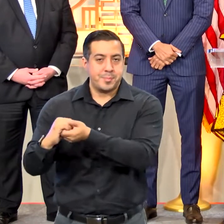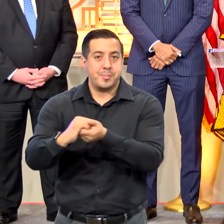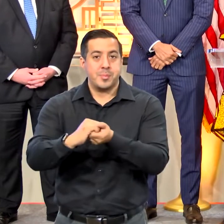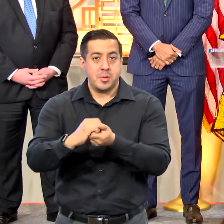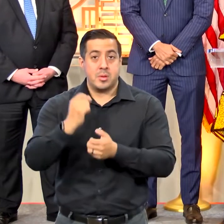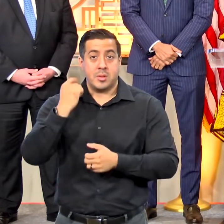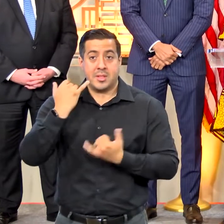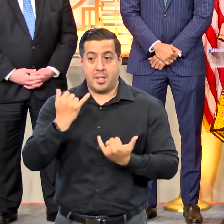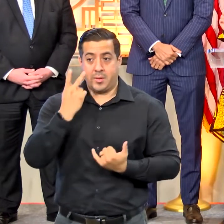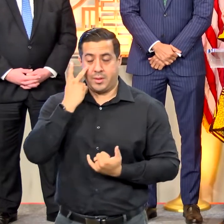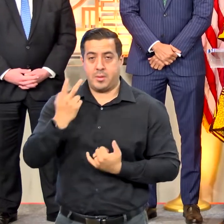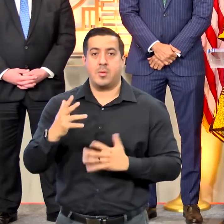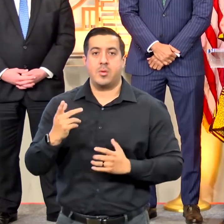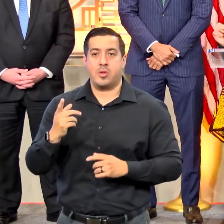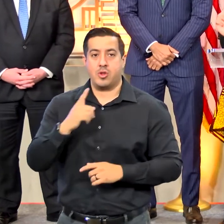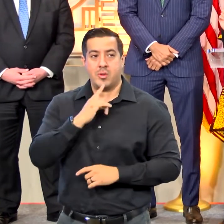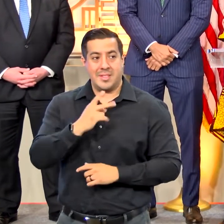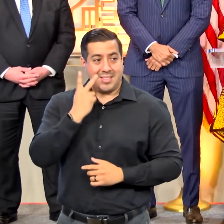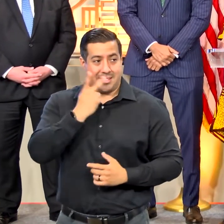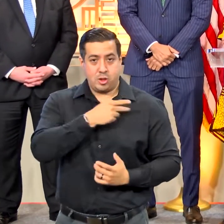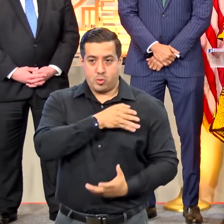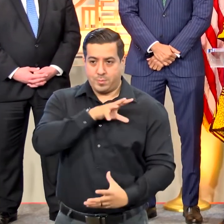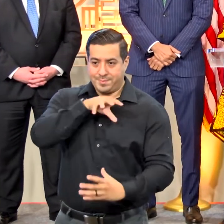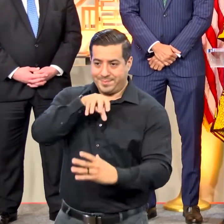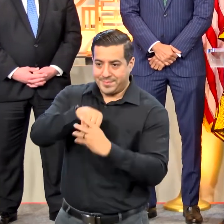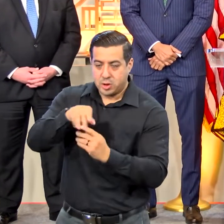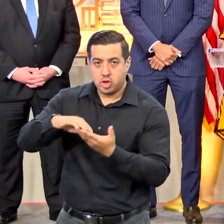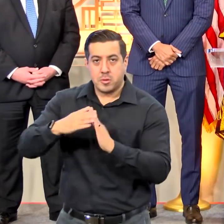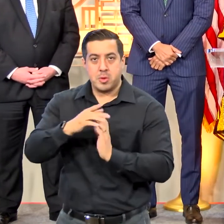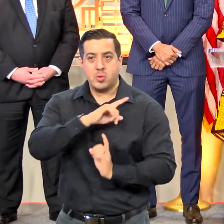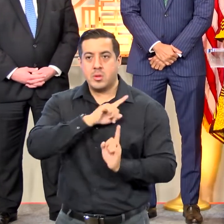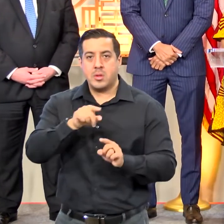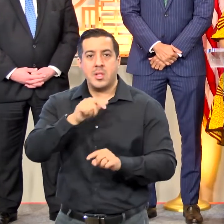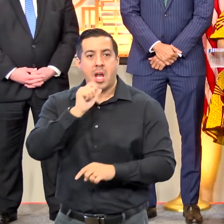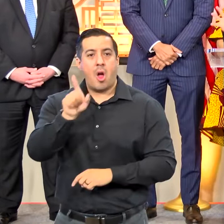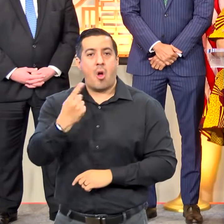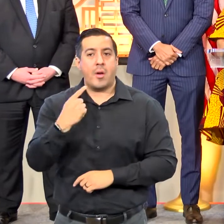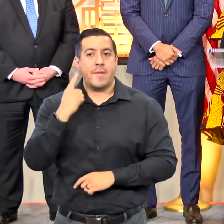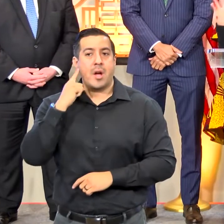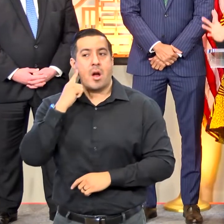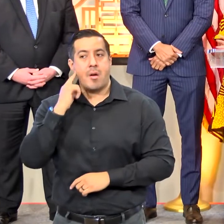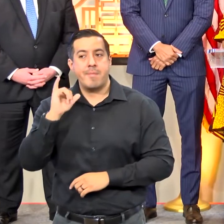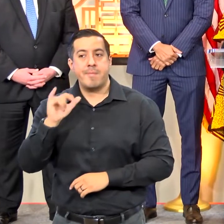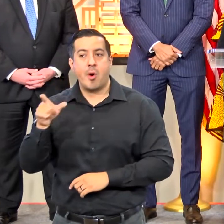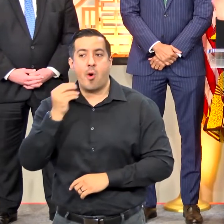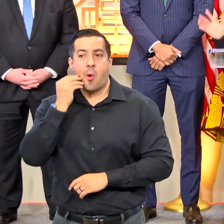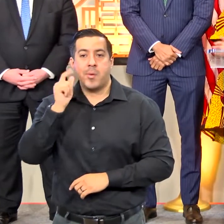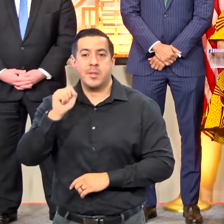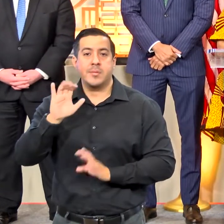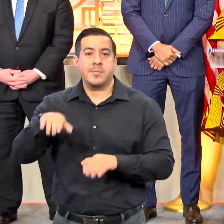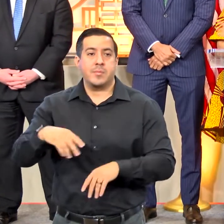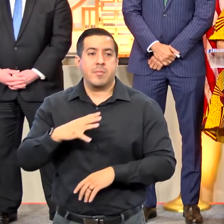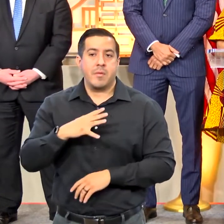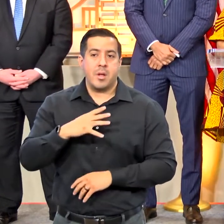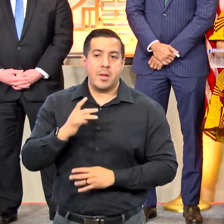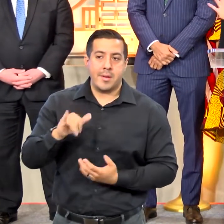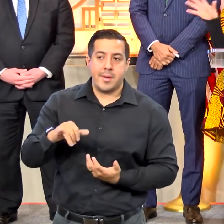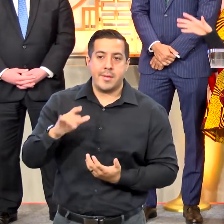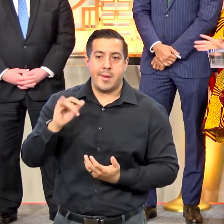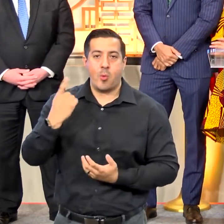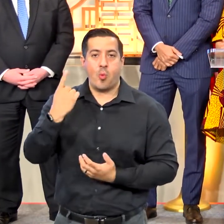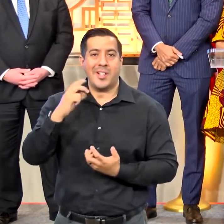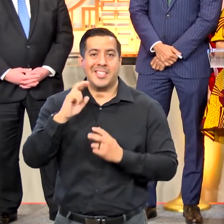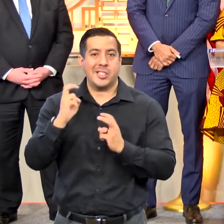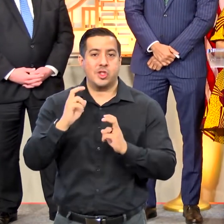it shows that you're there in the communities. You don't just hear homelessness and say, oh, sure, that's one of